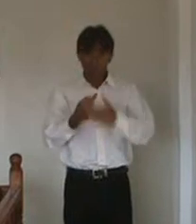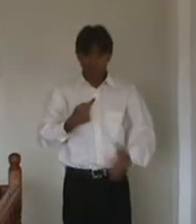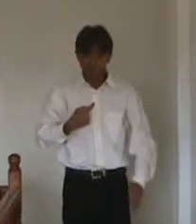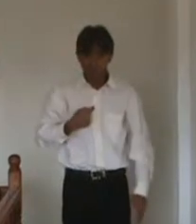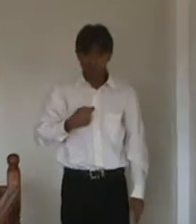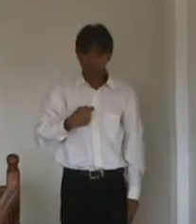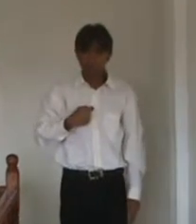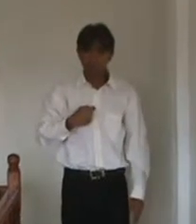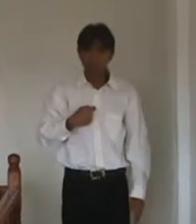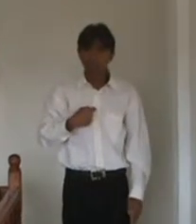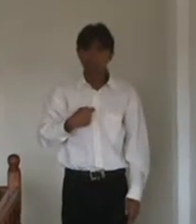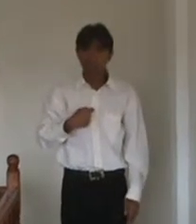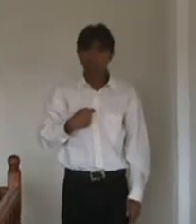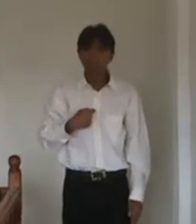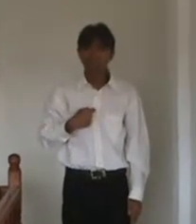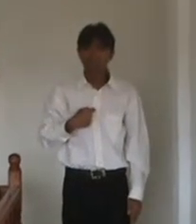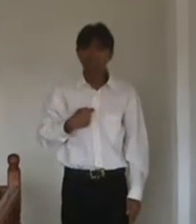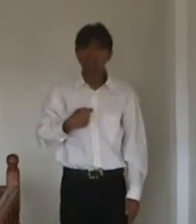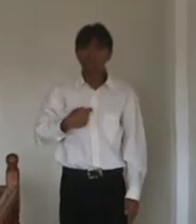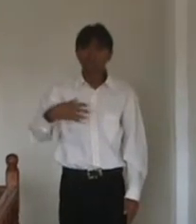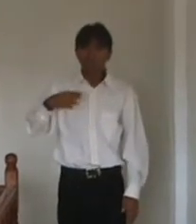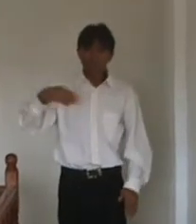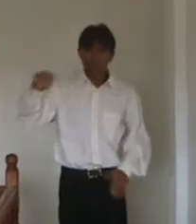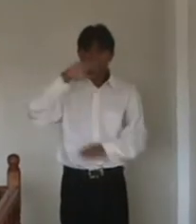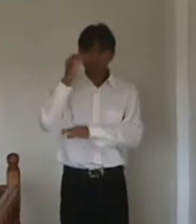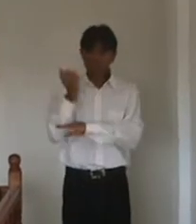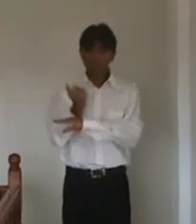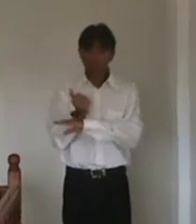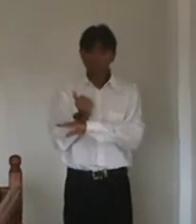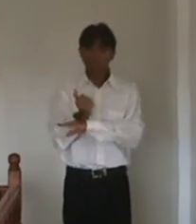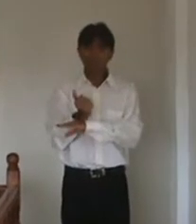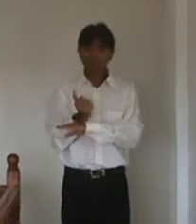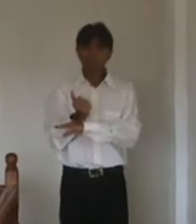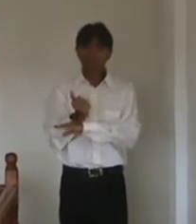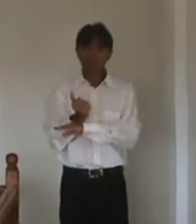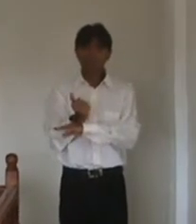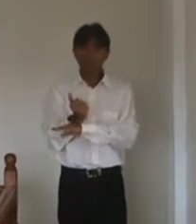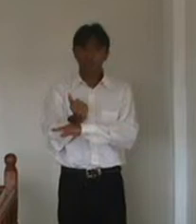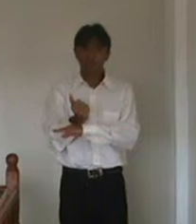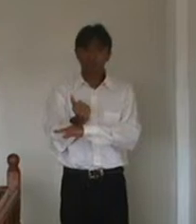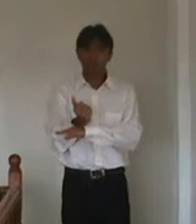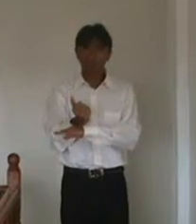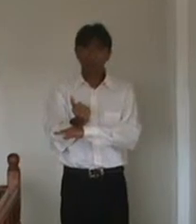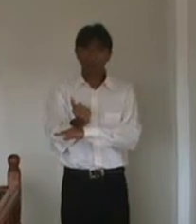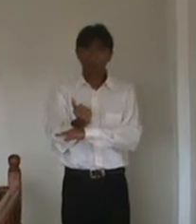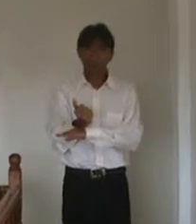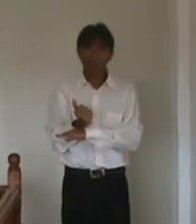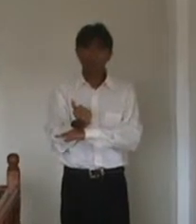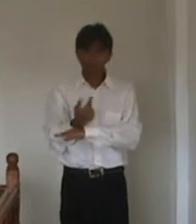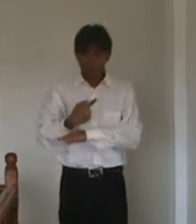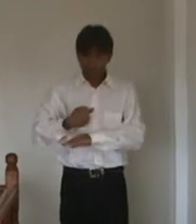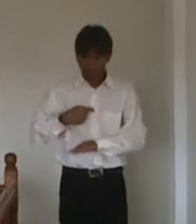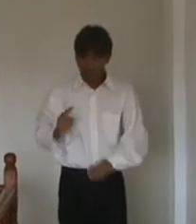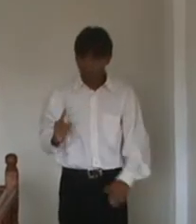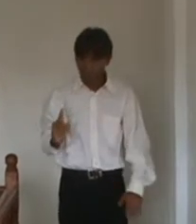me? And set me